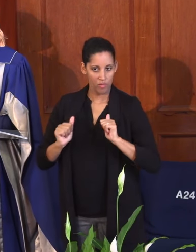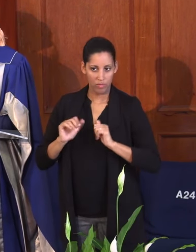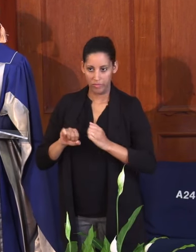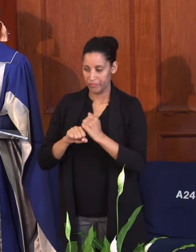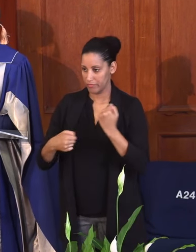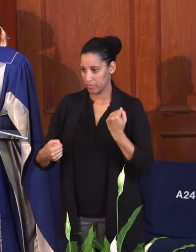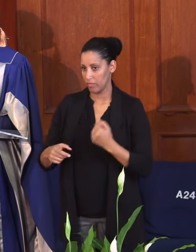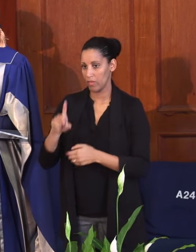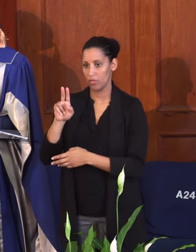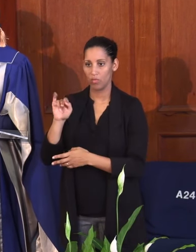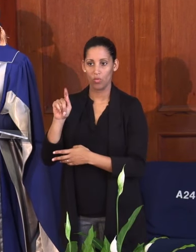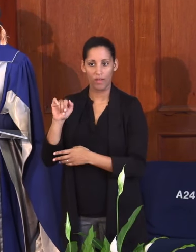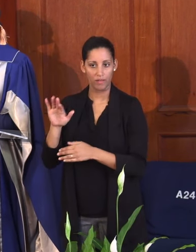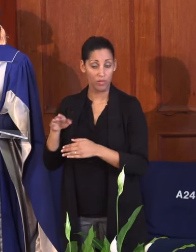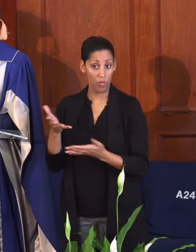Dutoy at UCT.